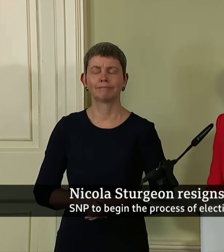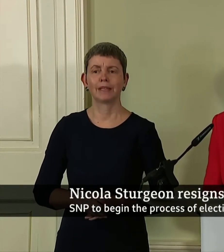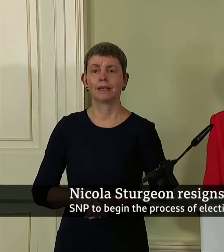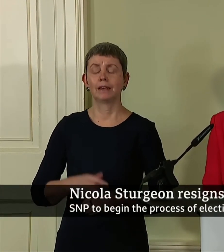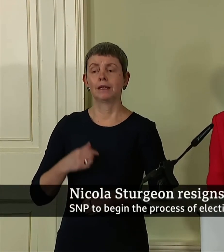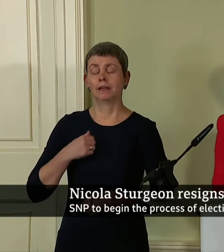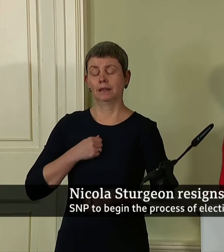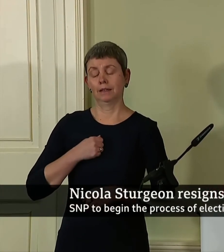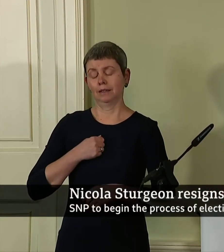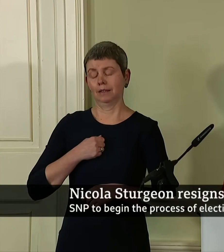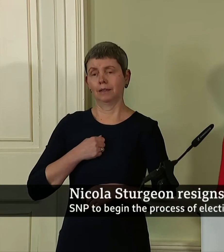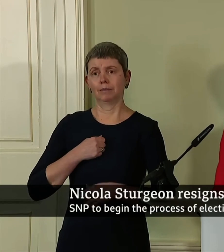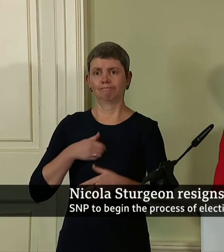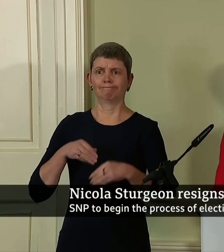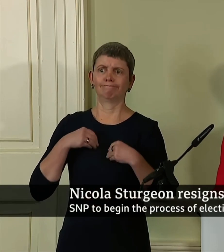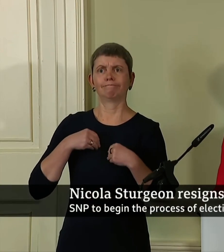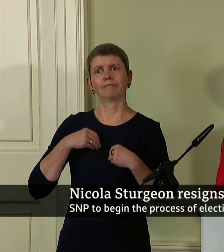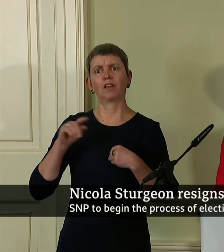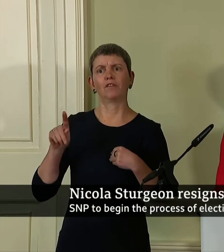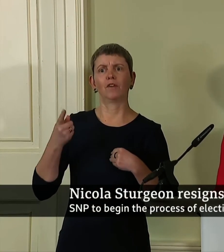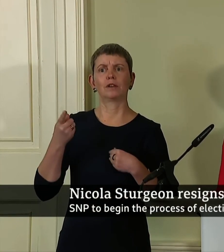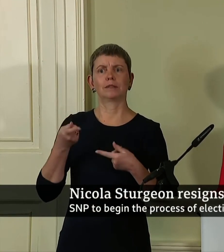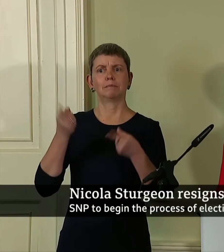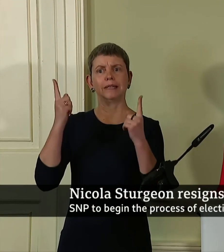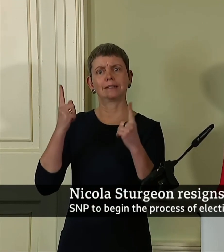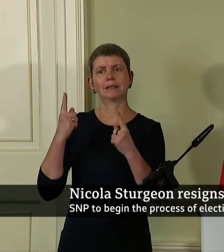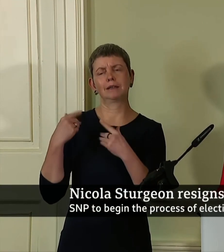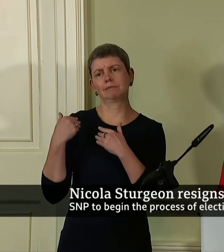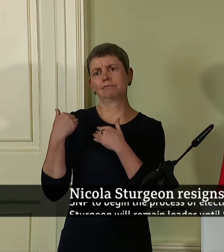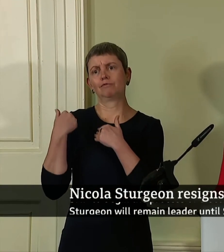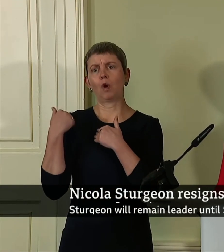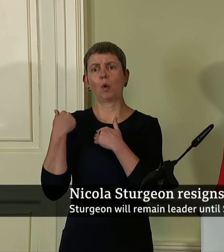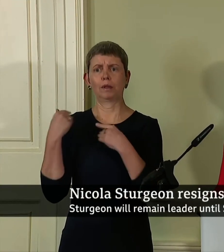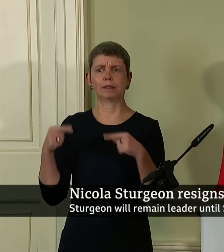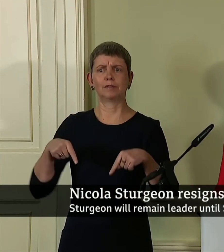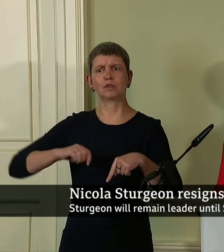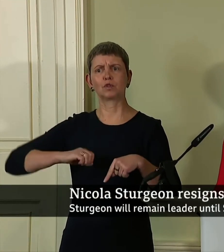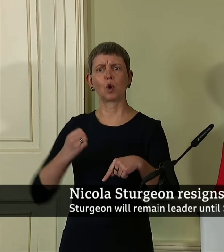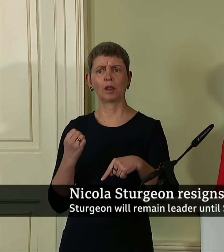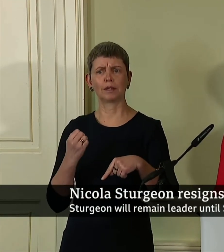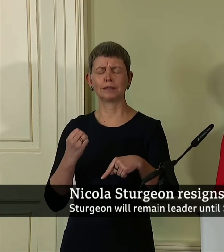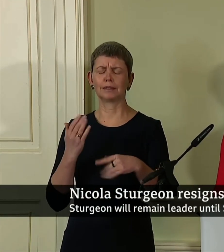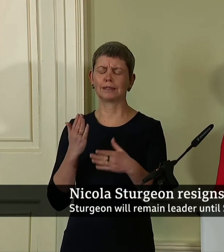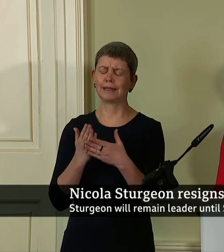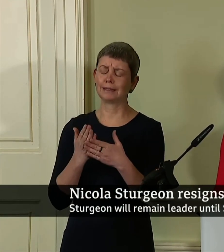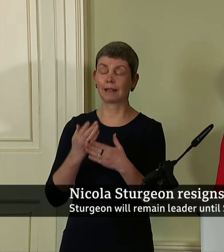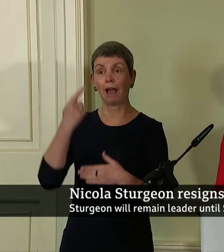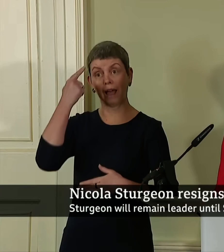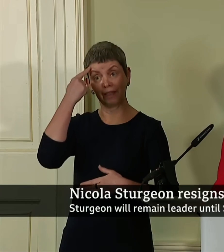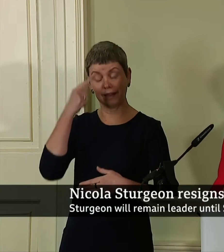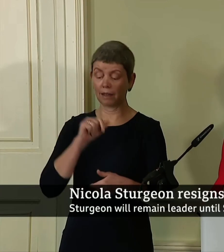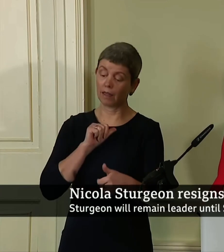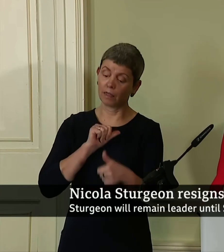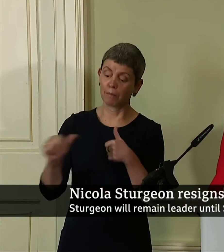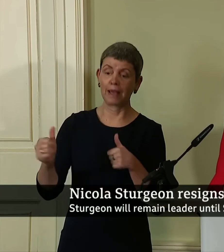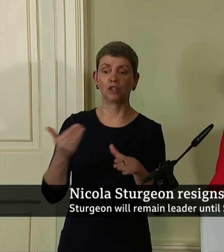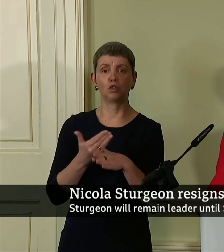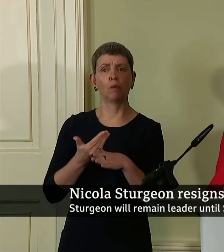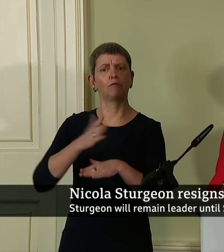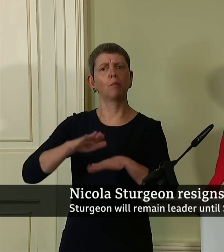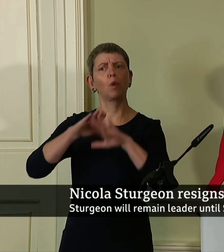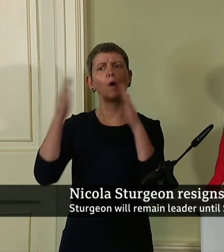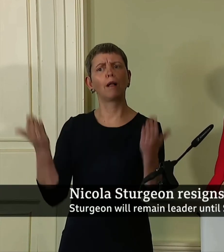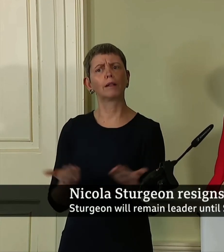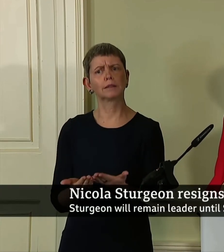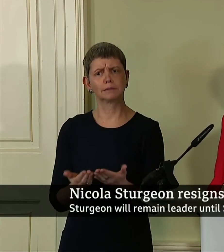gender laws. Some in her party also want a more radical stance on breaking away from the UK. Now, she says she will remain in the